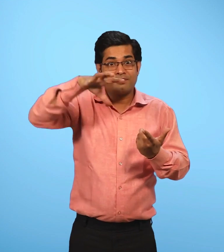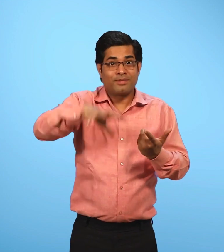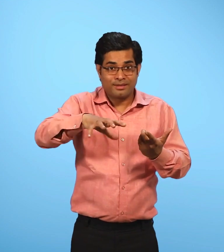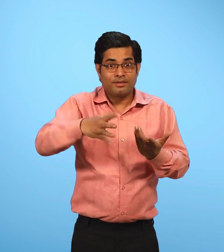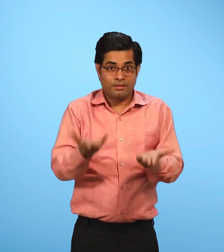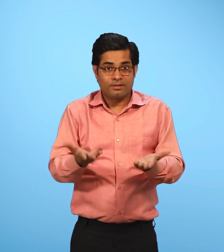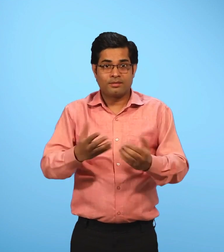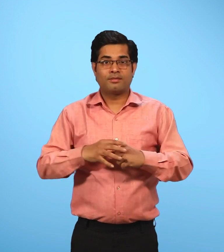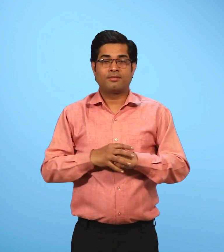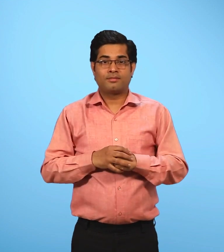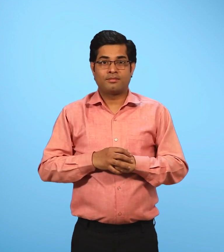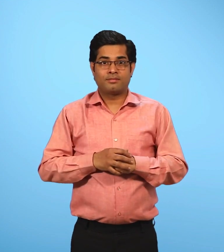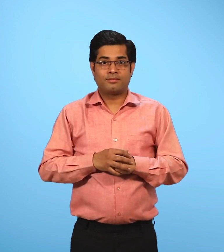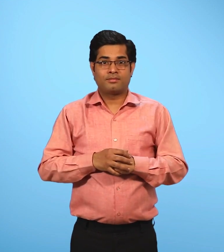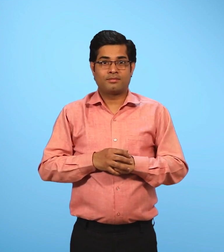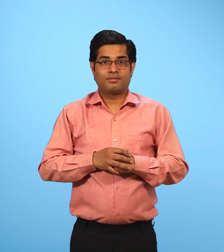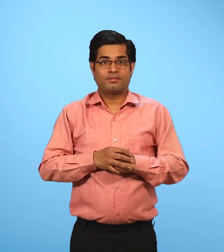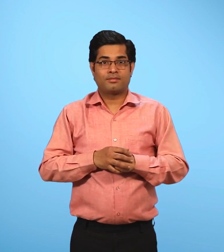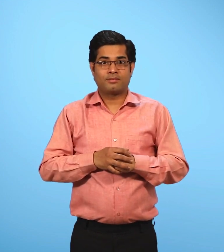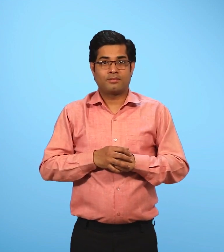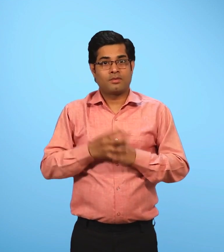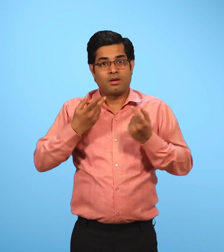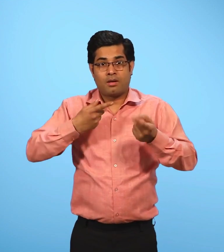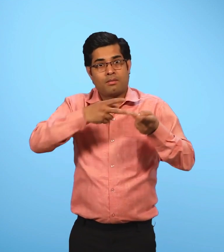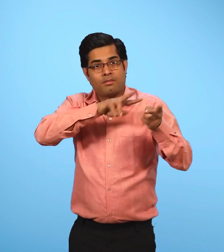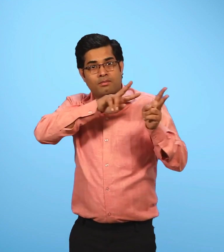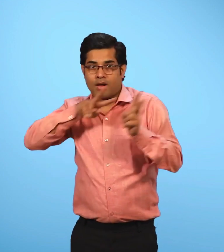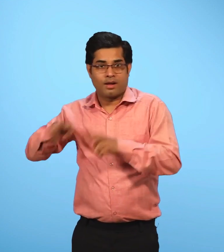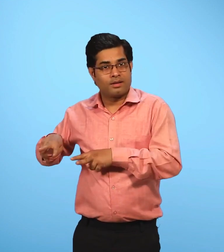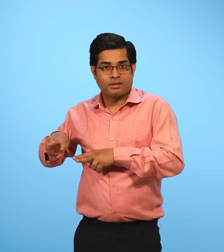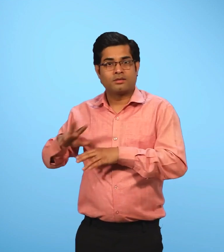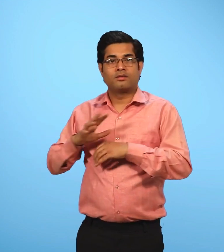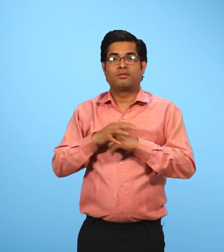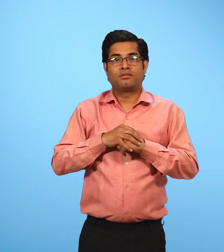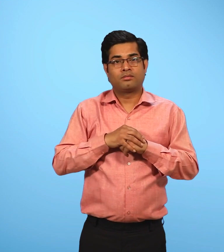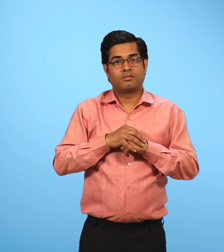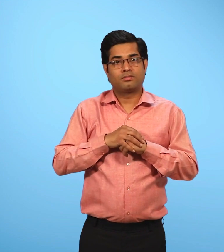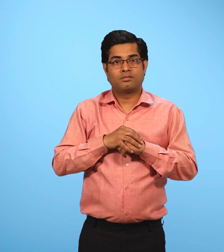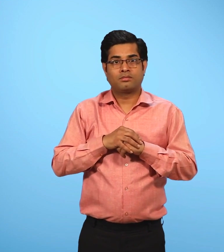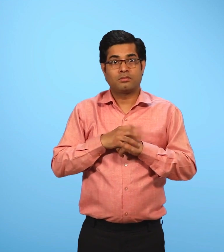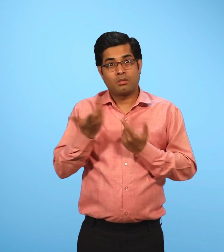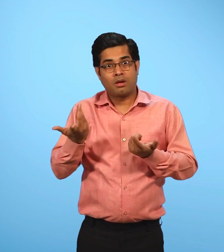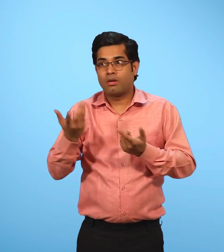If he had seen the boat, he would have realized that someone lived on the island